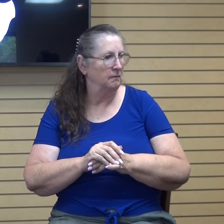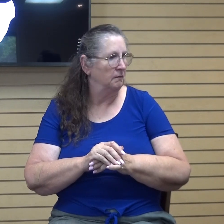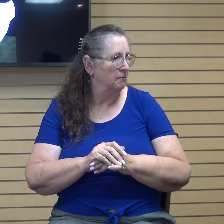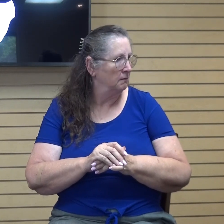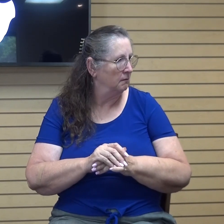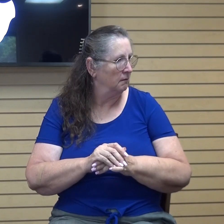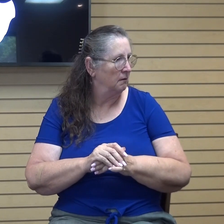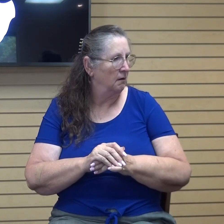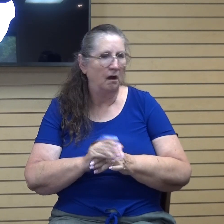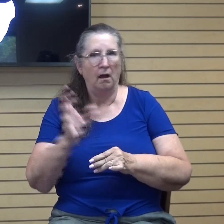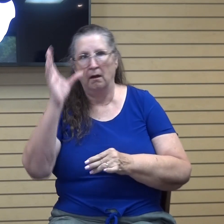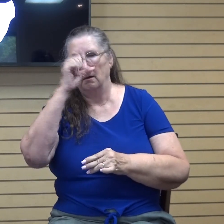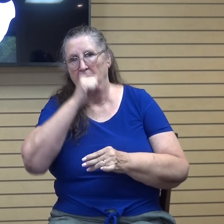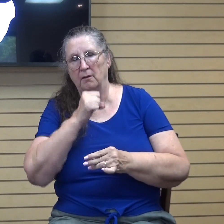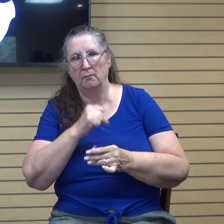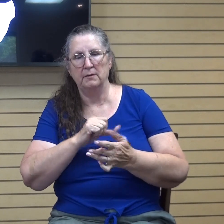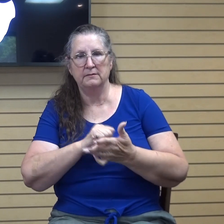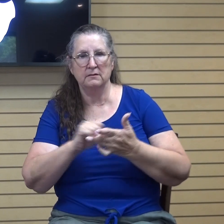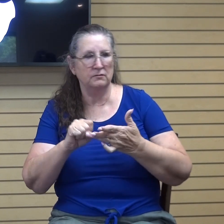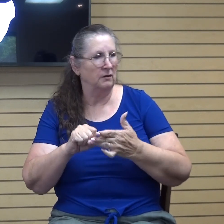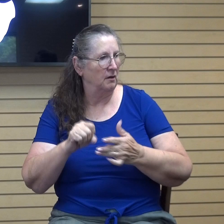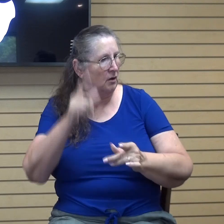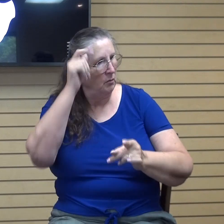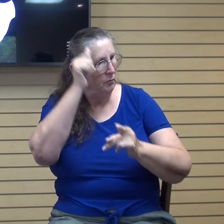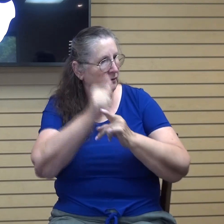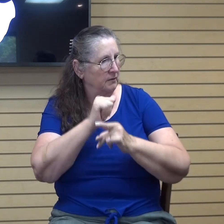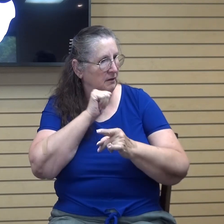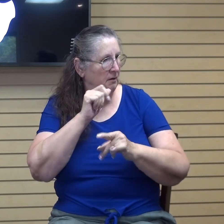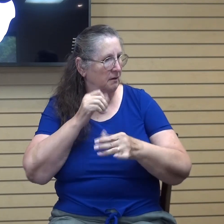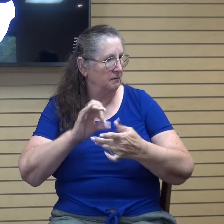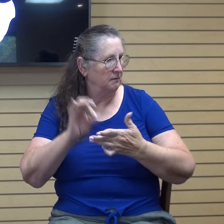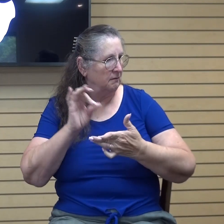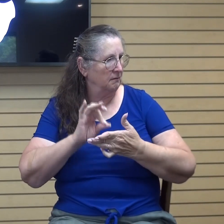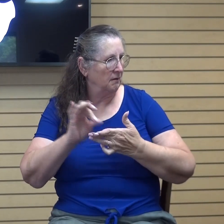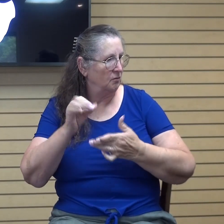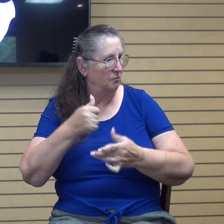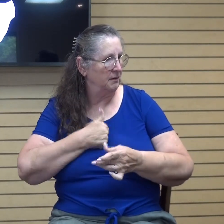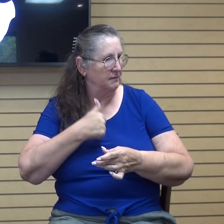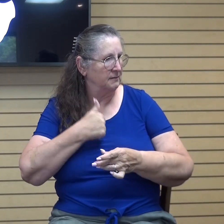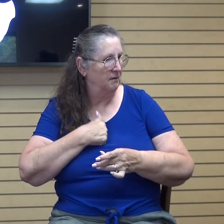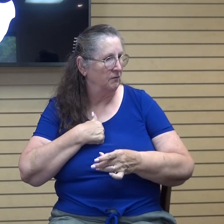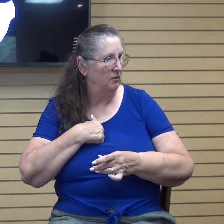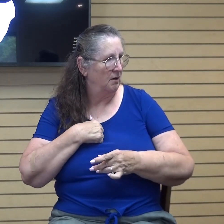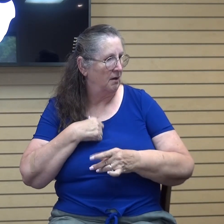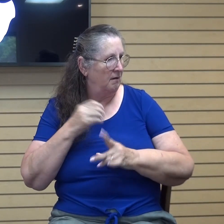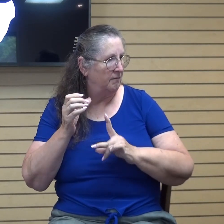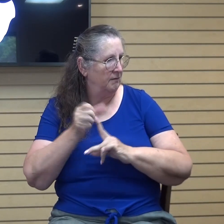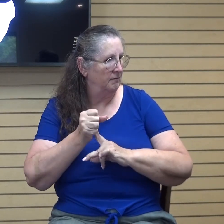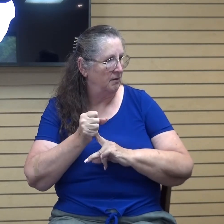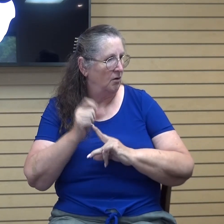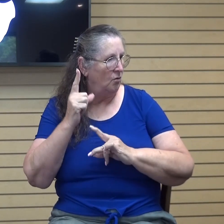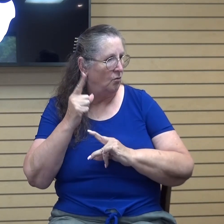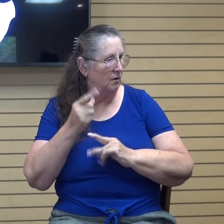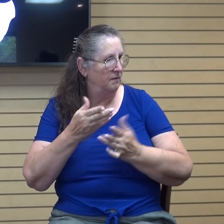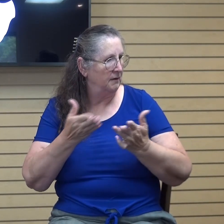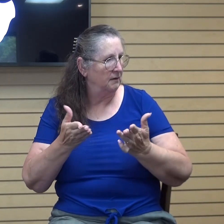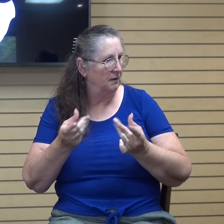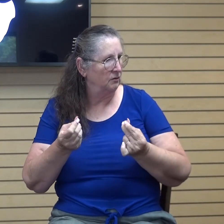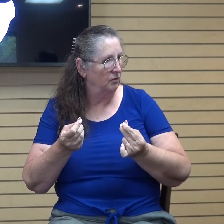to have apprehended, but one thing I do, forgetting those things which are behind and